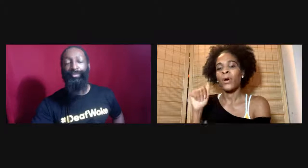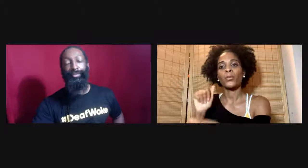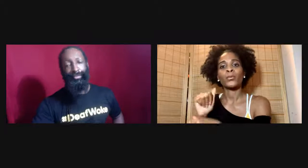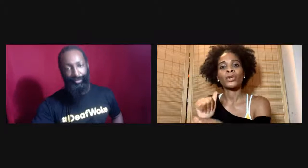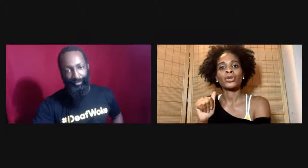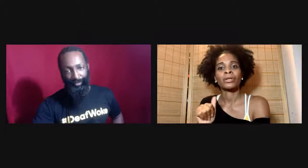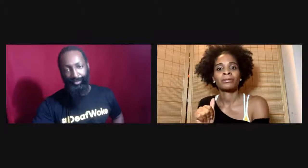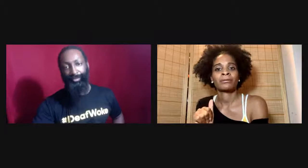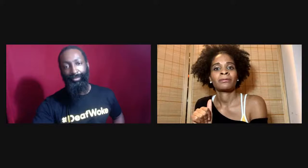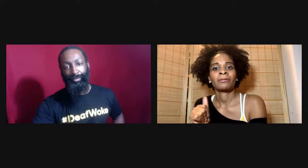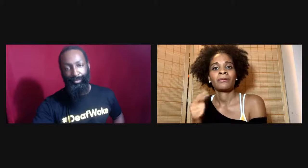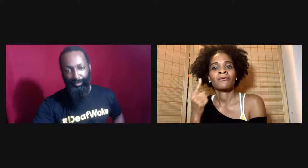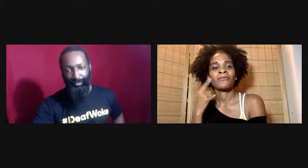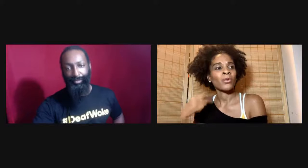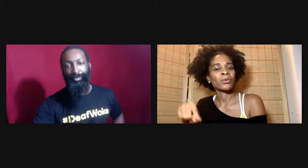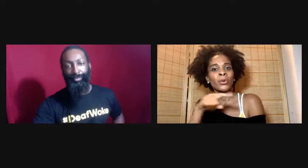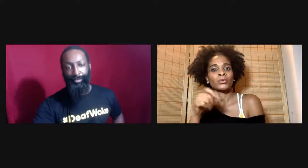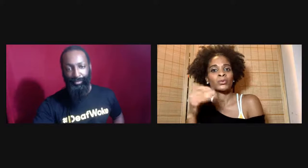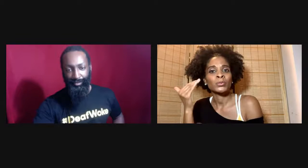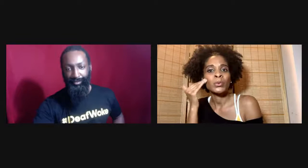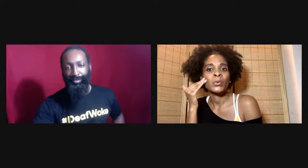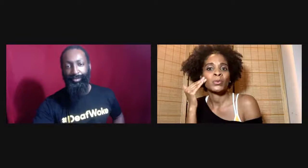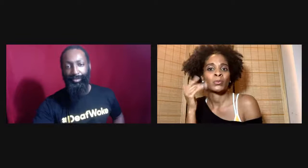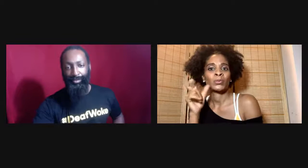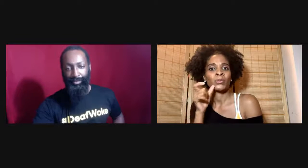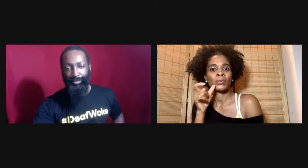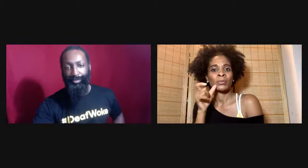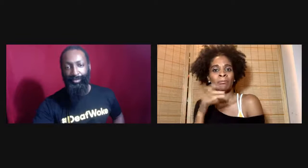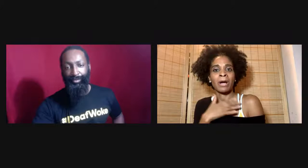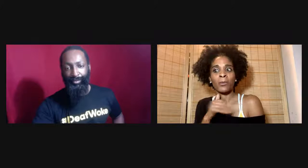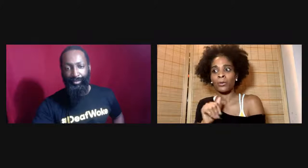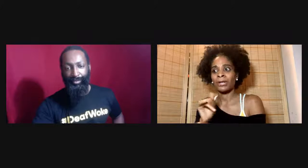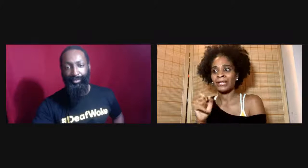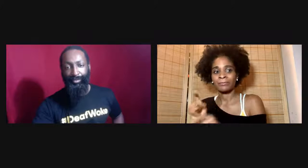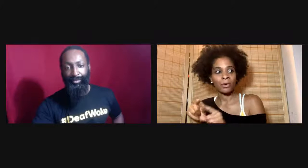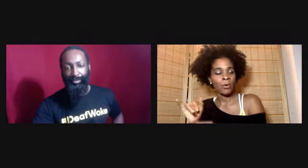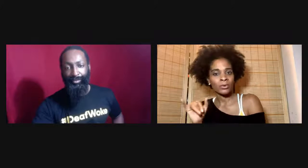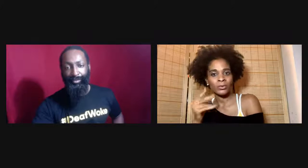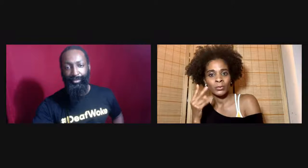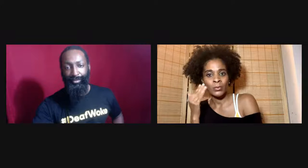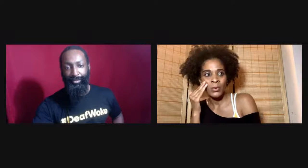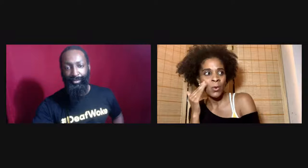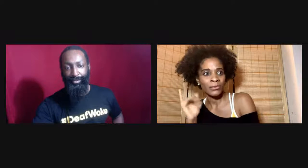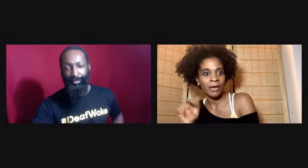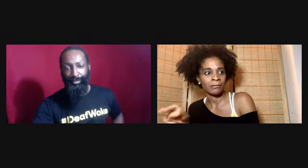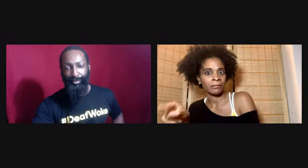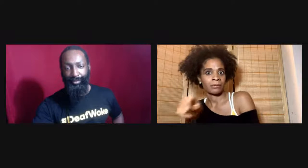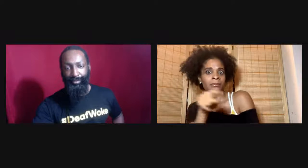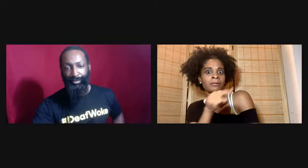I want to set something up that I can leave for future generations.